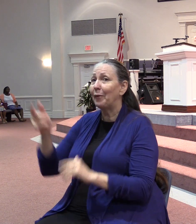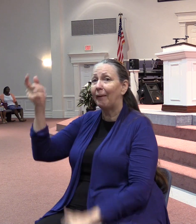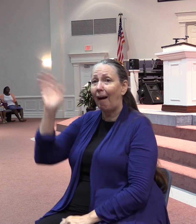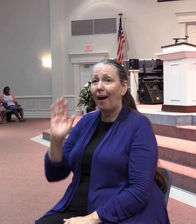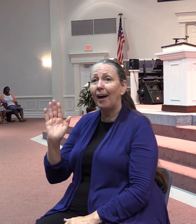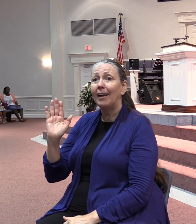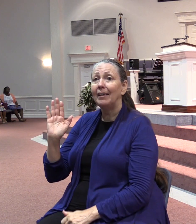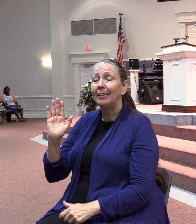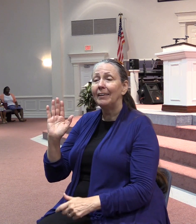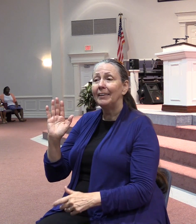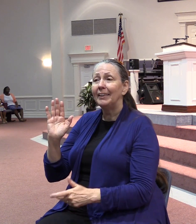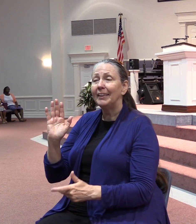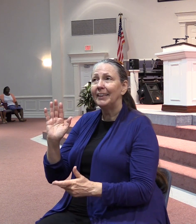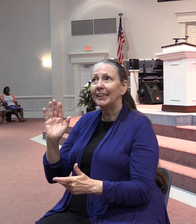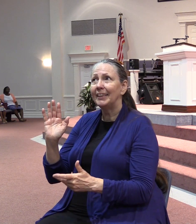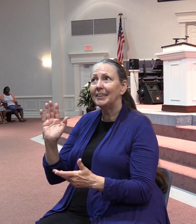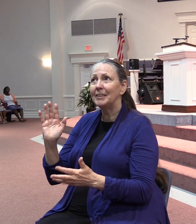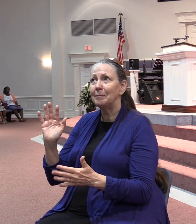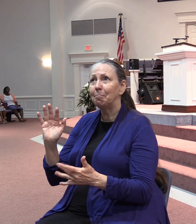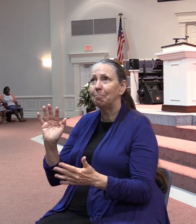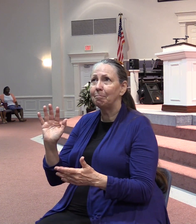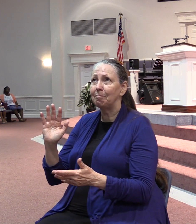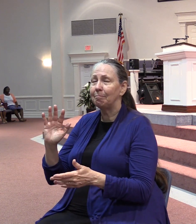God to take on many shapes and sizes.